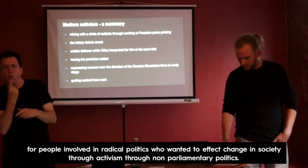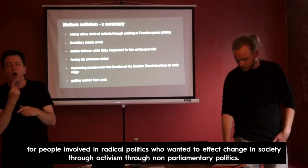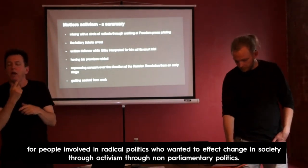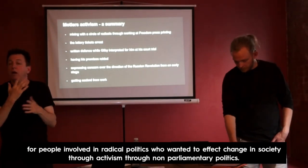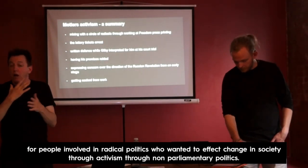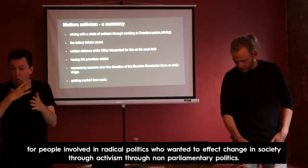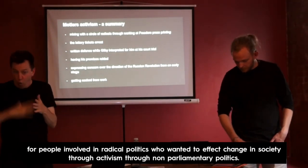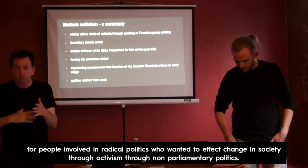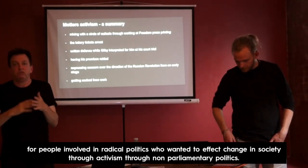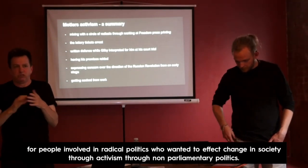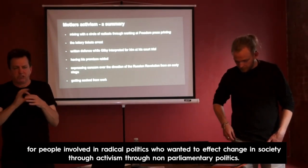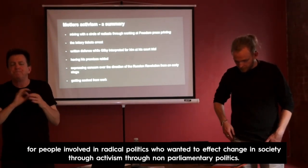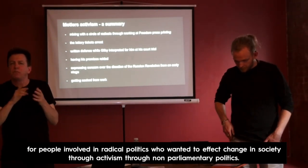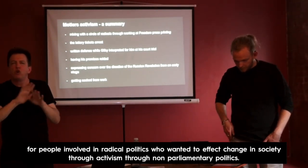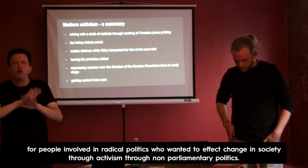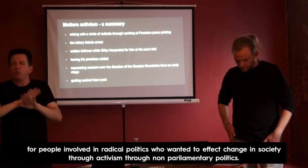for people involved in radical politics